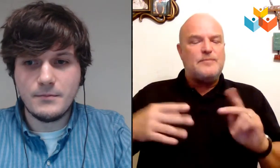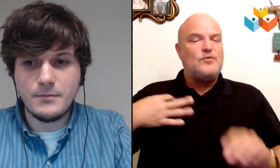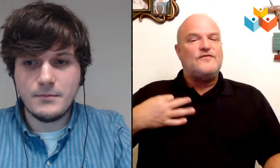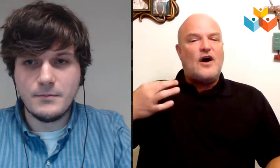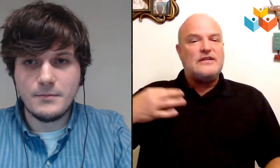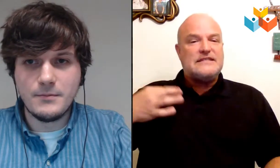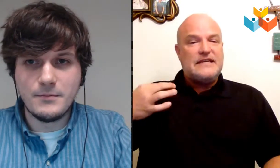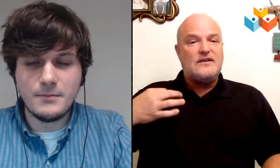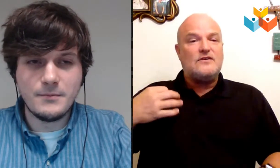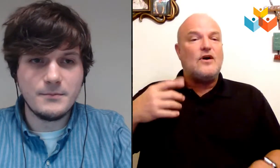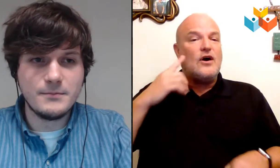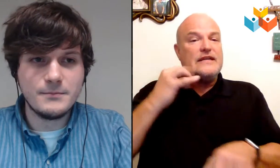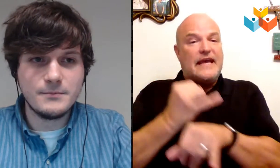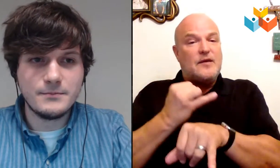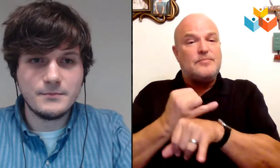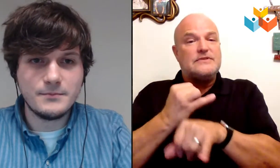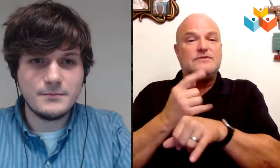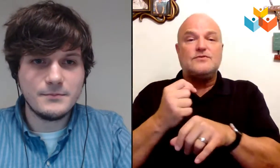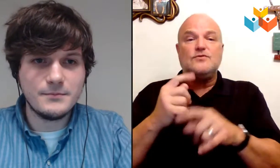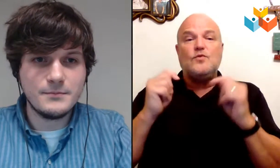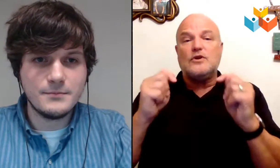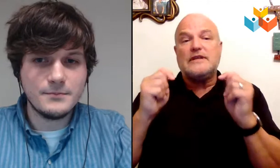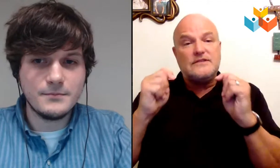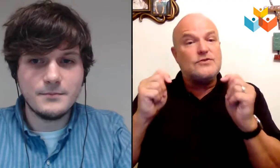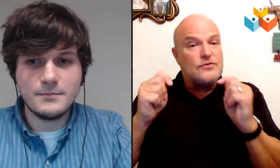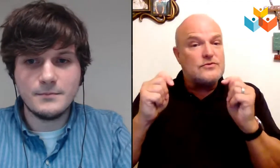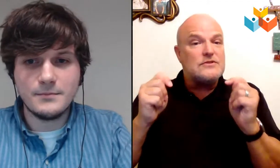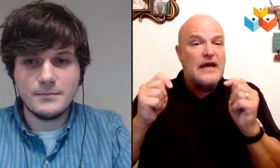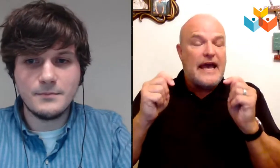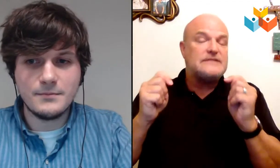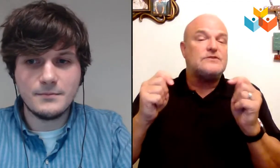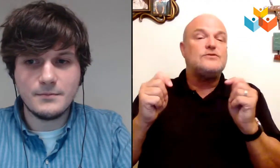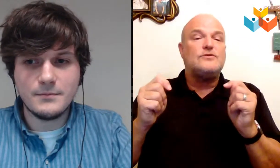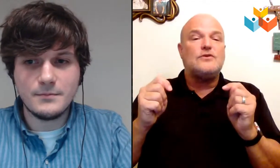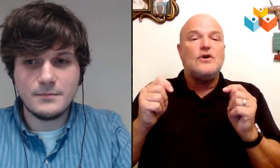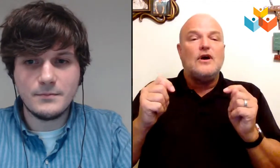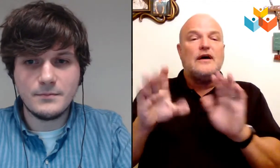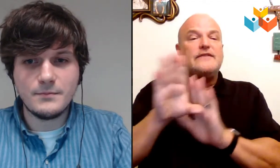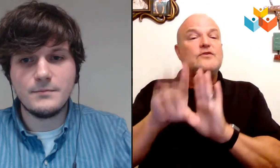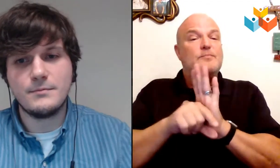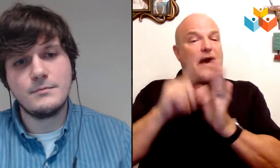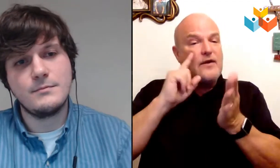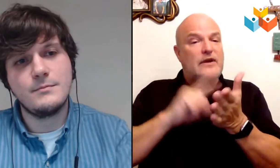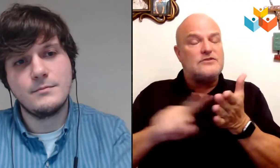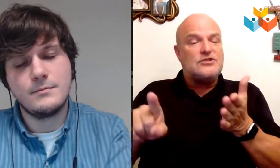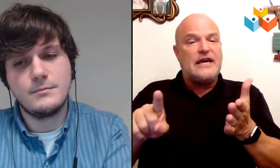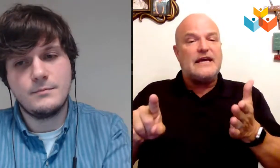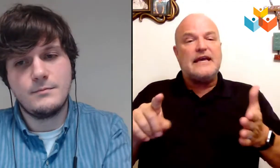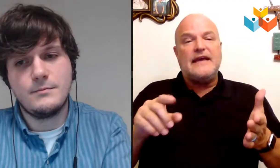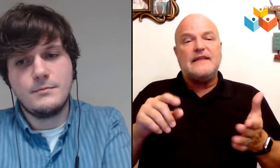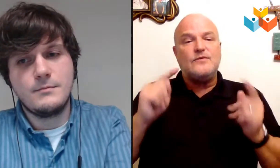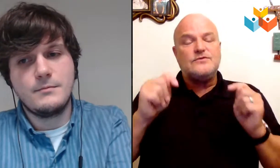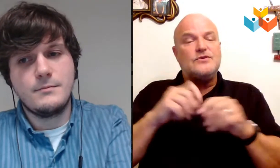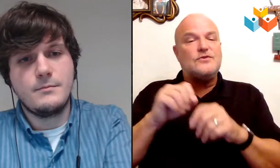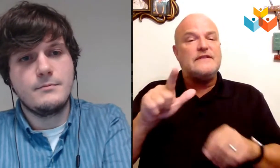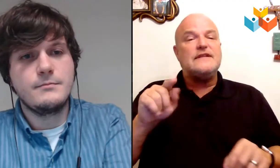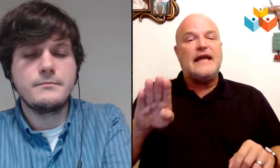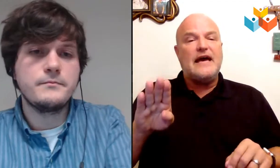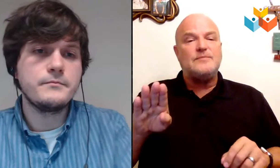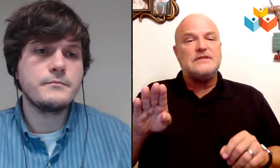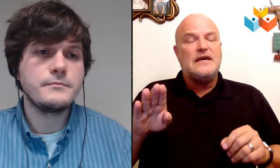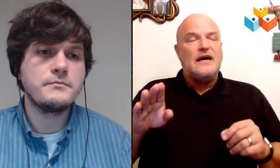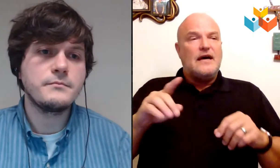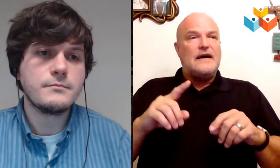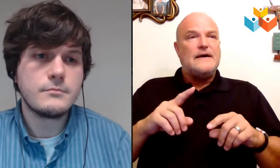Used to, people would volunteer on campus to work in tutors. As a tutor, they do a background check and they would tutor in